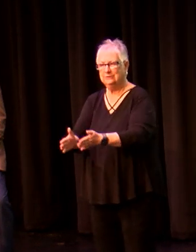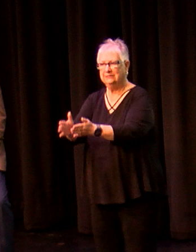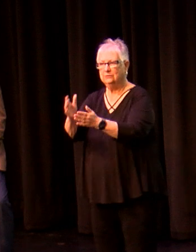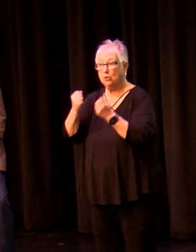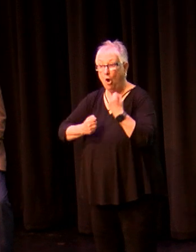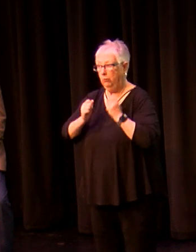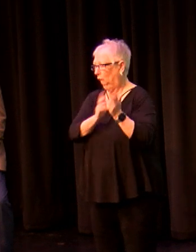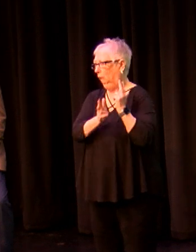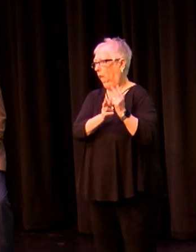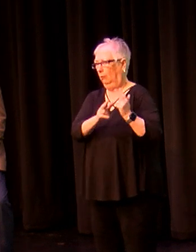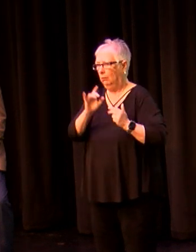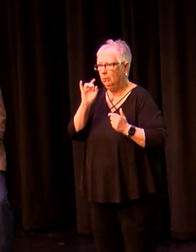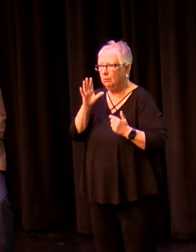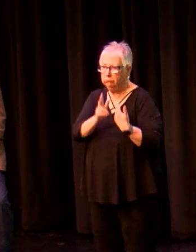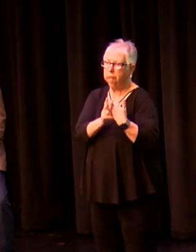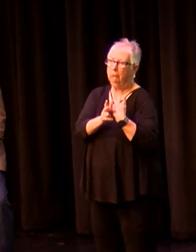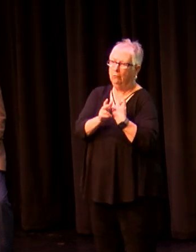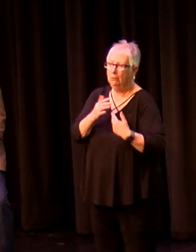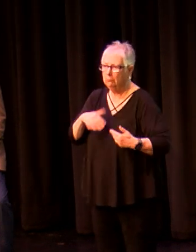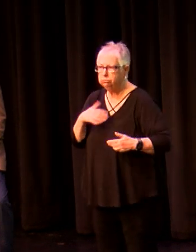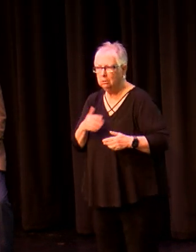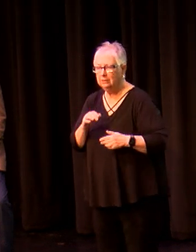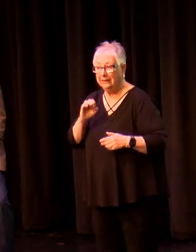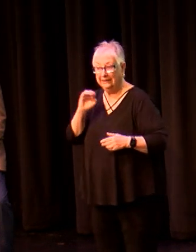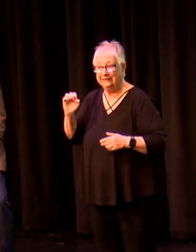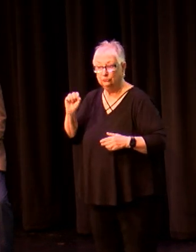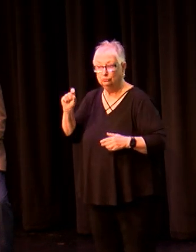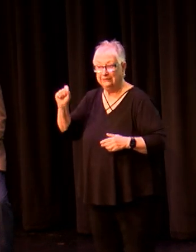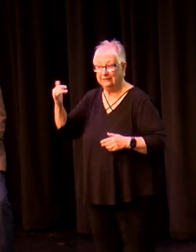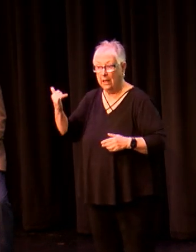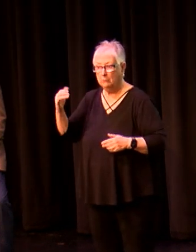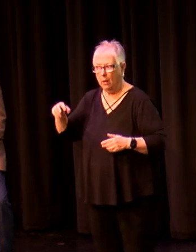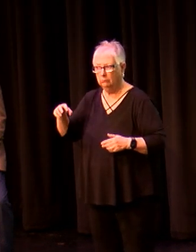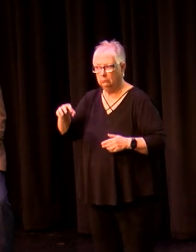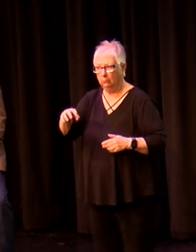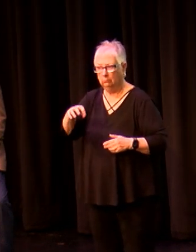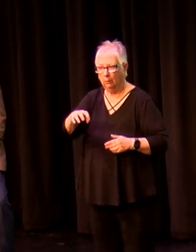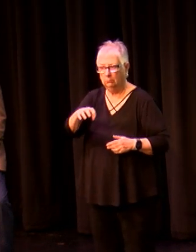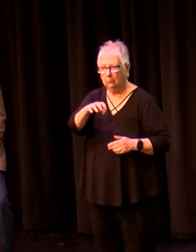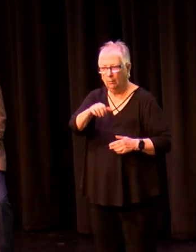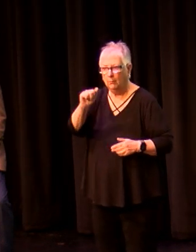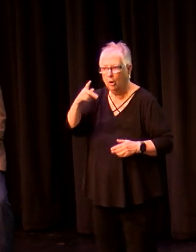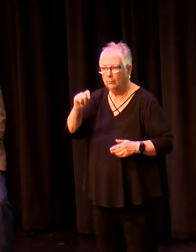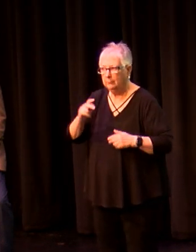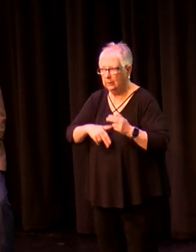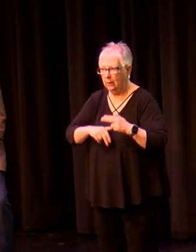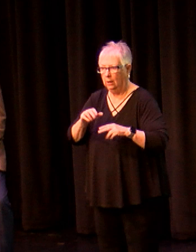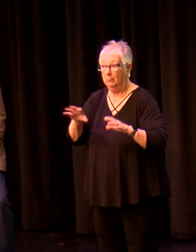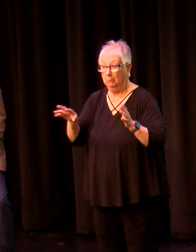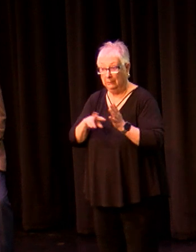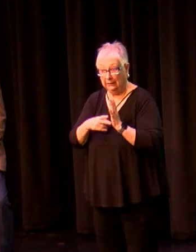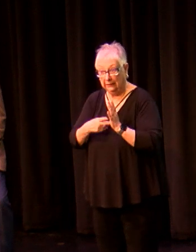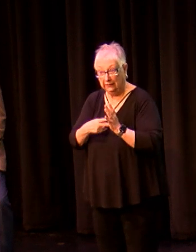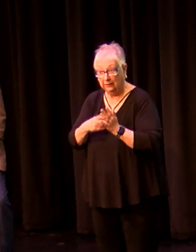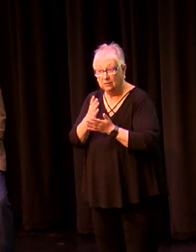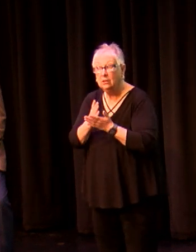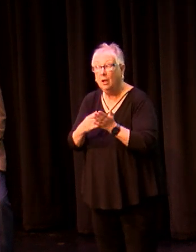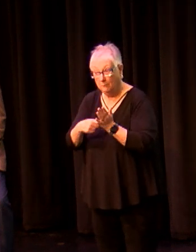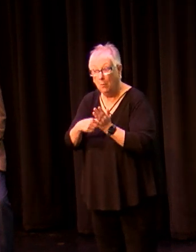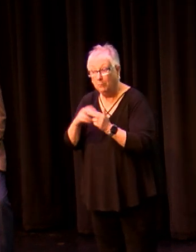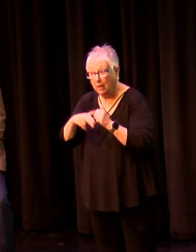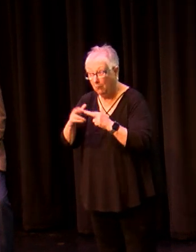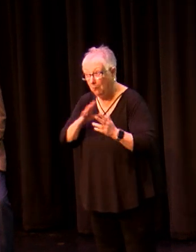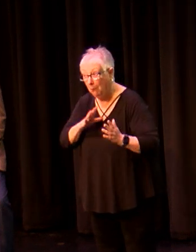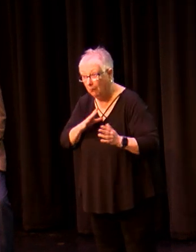East Street has many hundreds of new residential units being built along it, including affordable units. Access for these new homes to